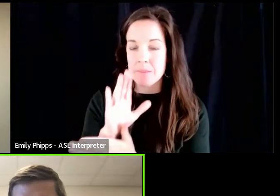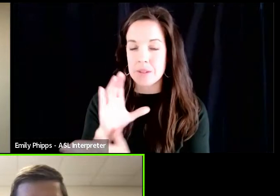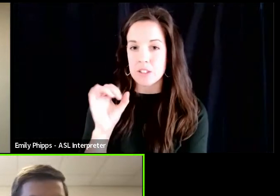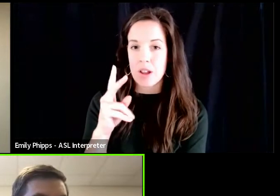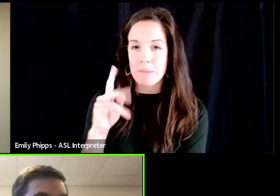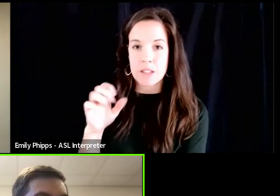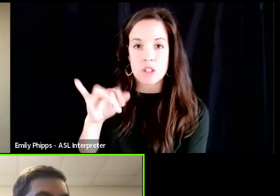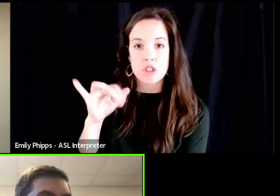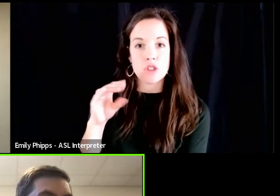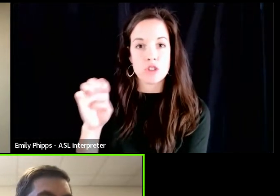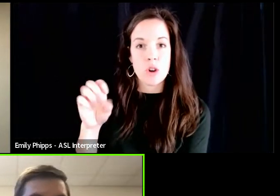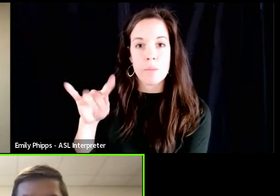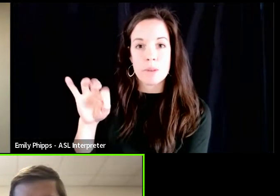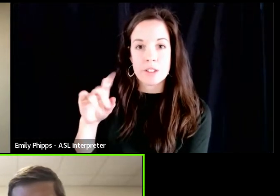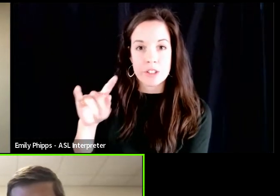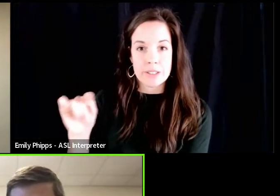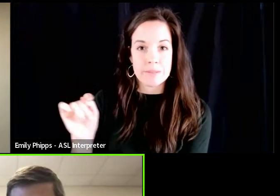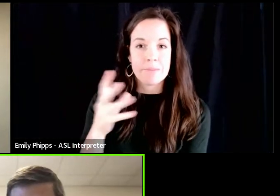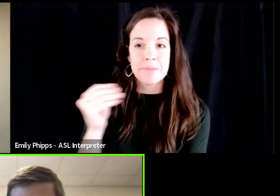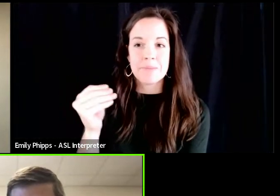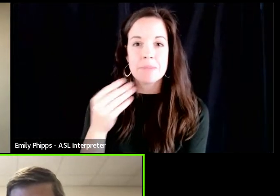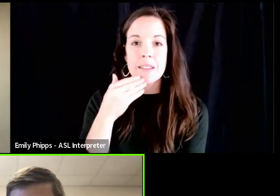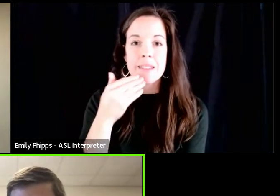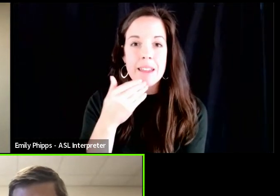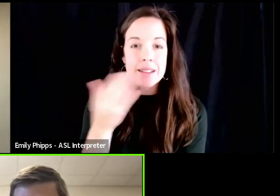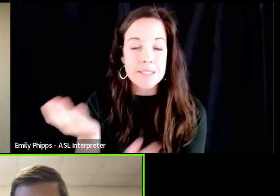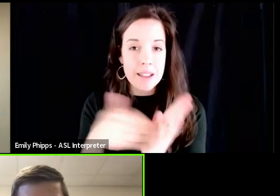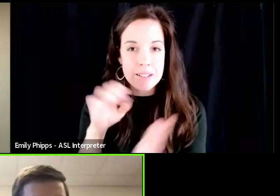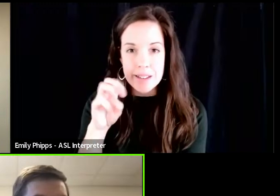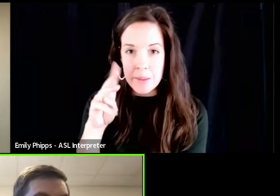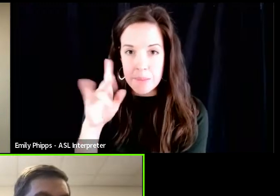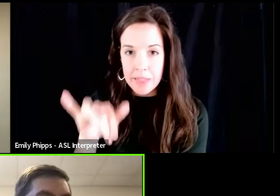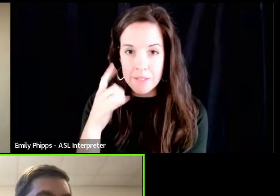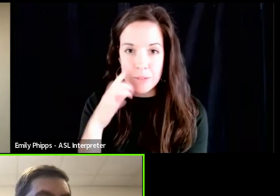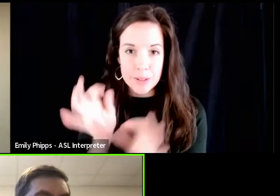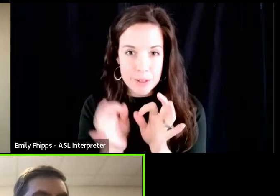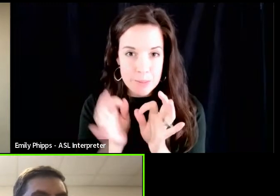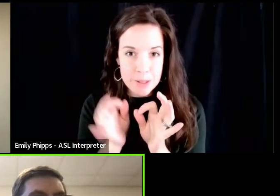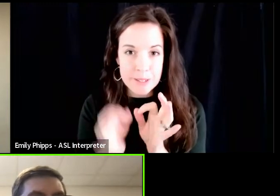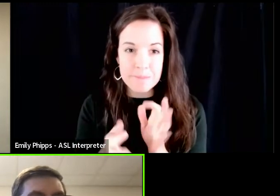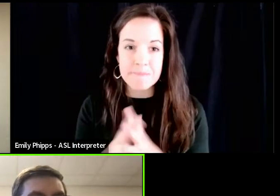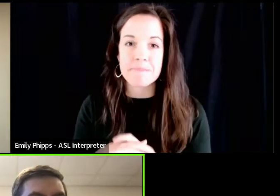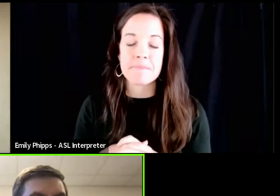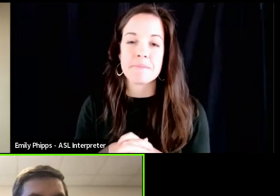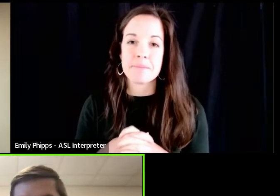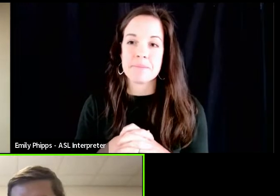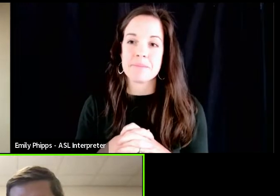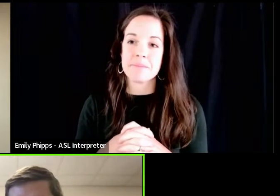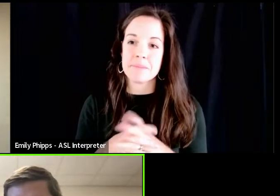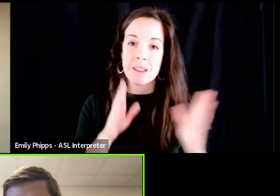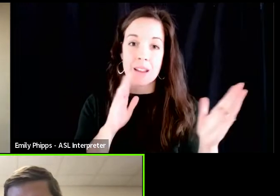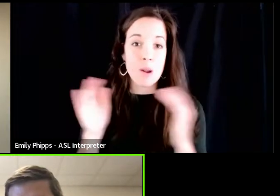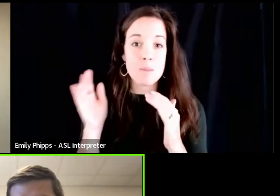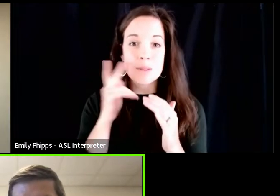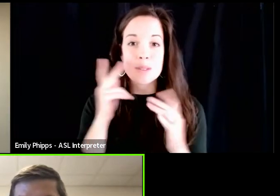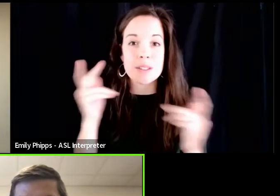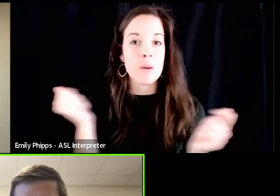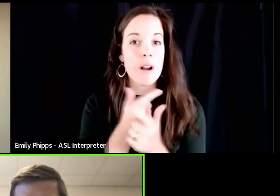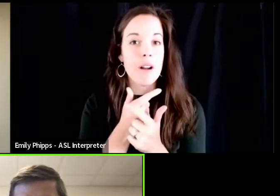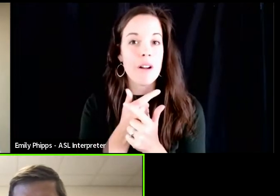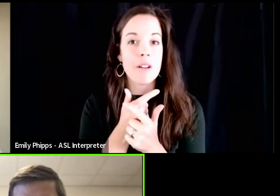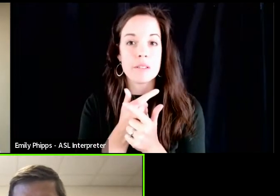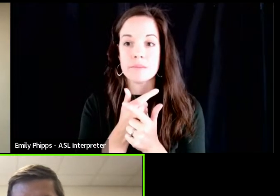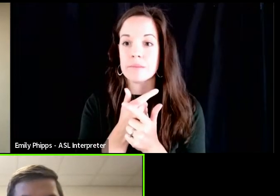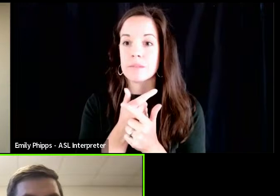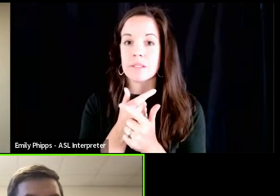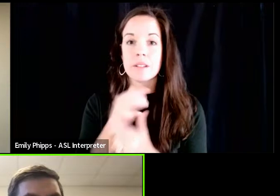for proposing the event. Thanks again to Emily for interpreting. And I hope we will see you all at the